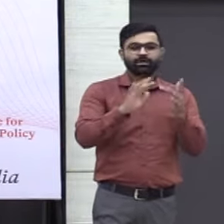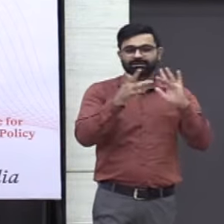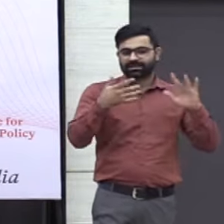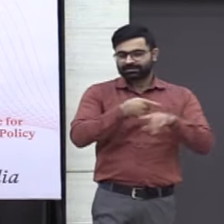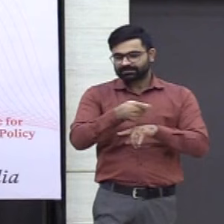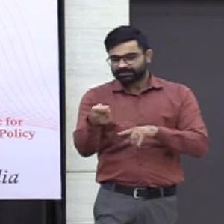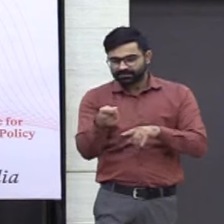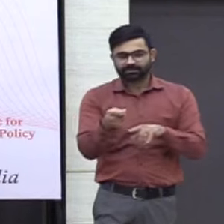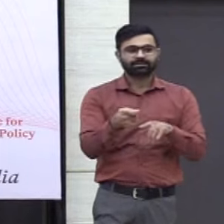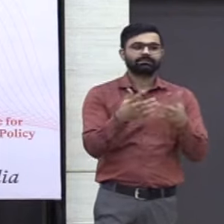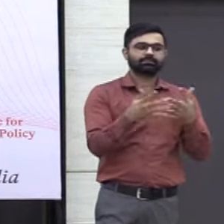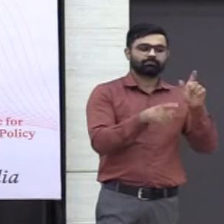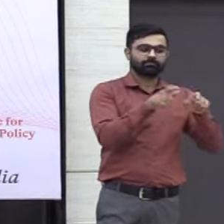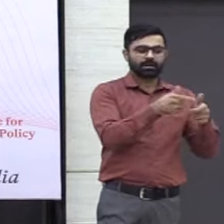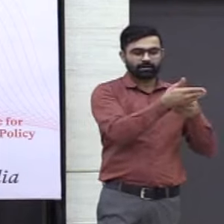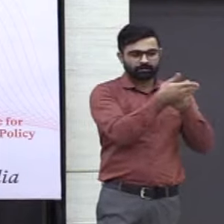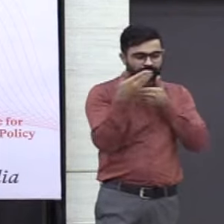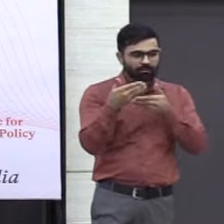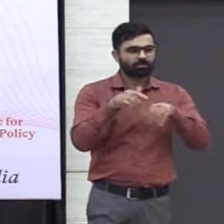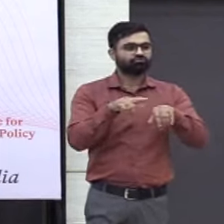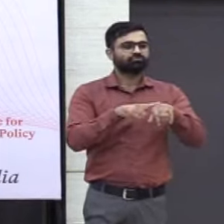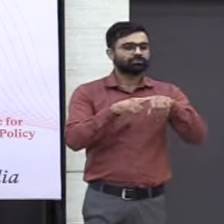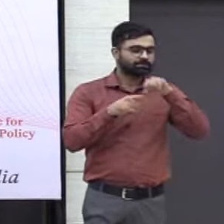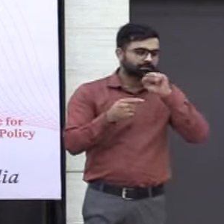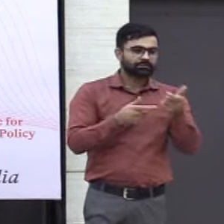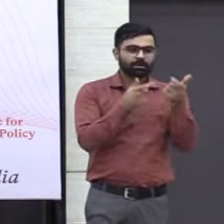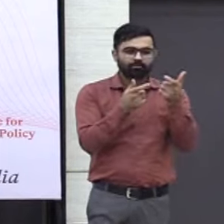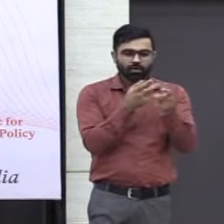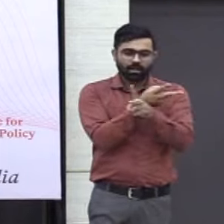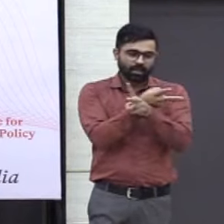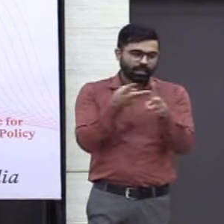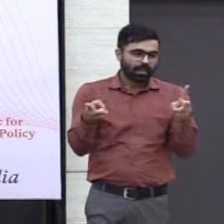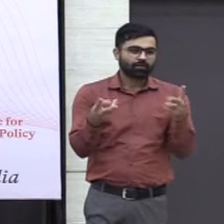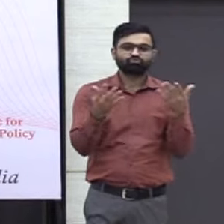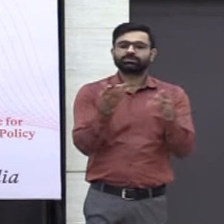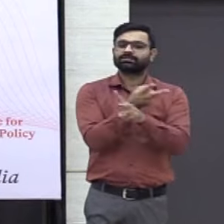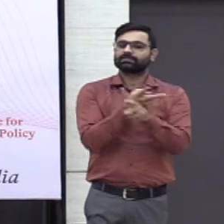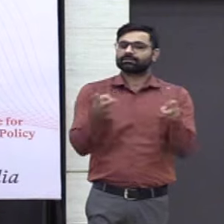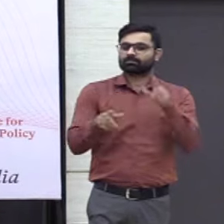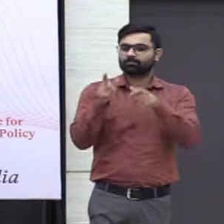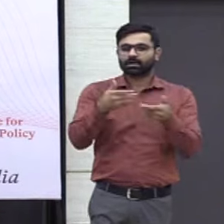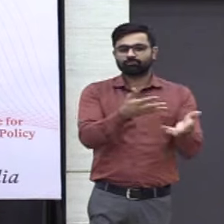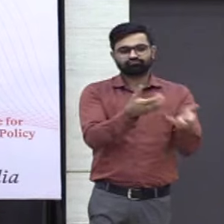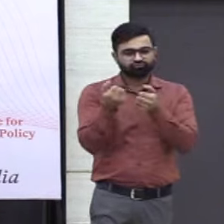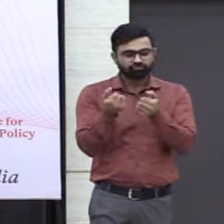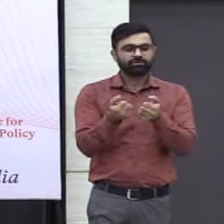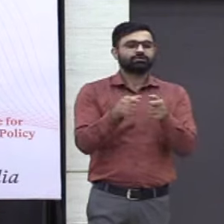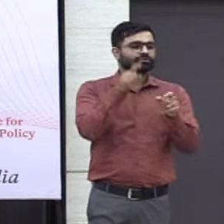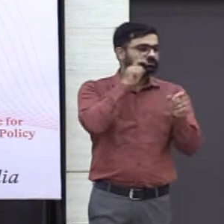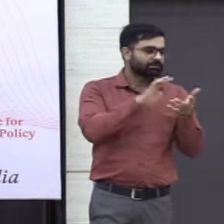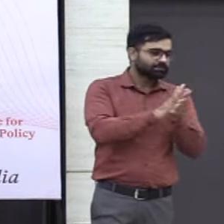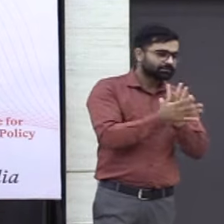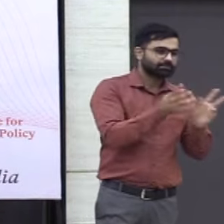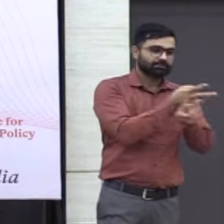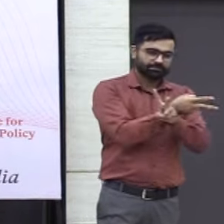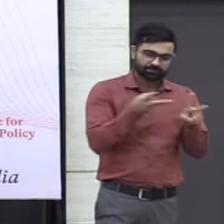crimes, traffic of persons, drugs, weapons or illicit goods or services, human trafficking, prostitution or